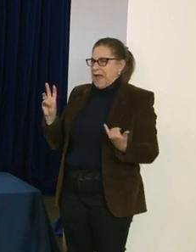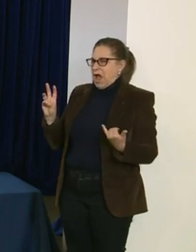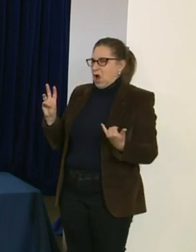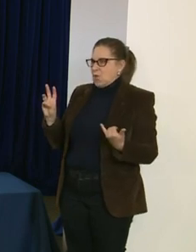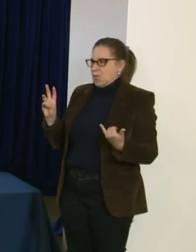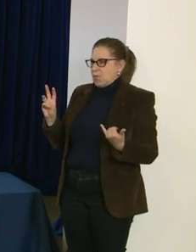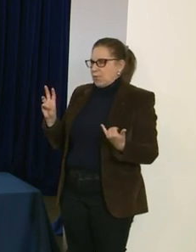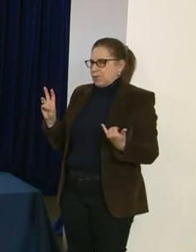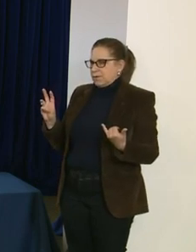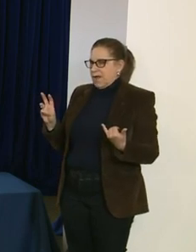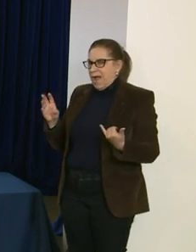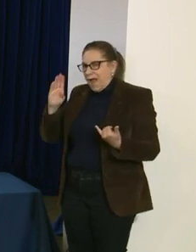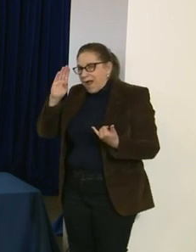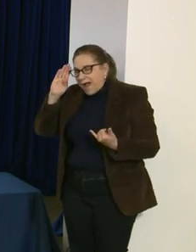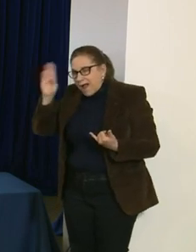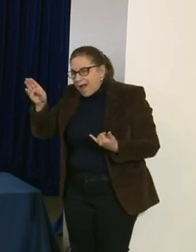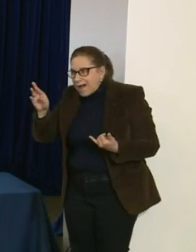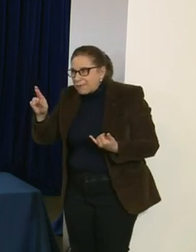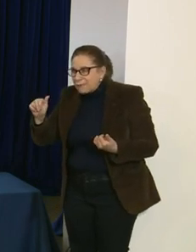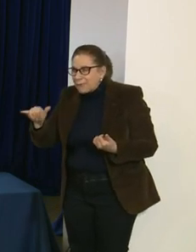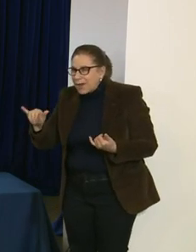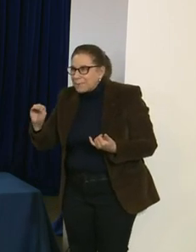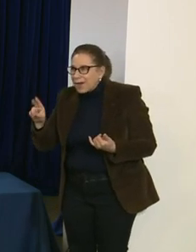Hi, Raymond.